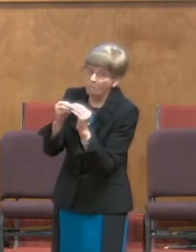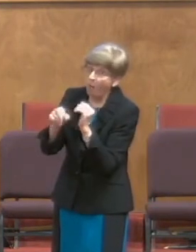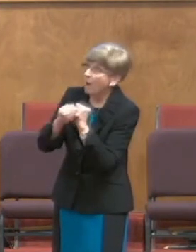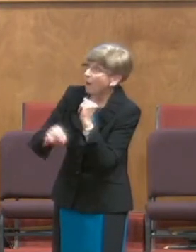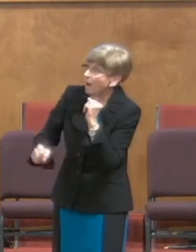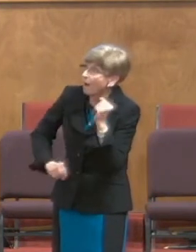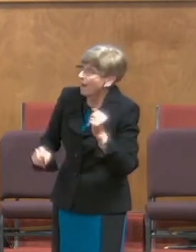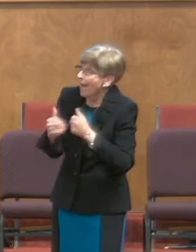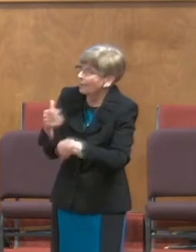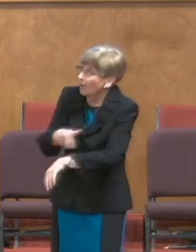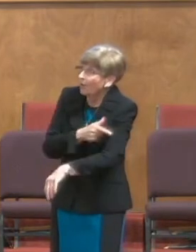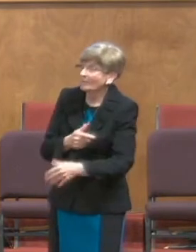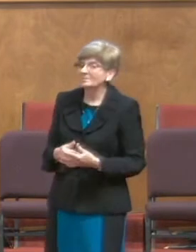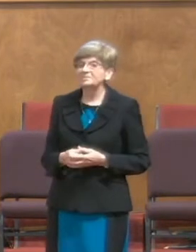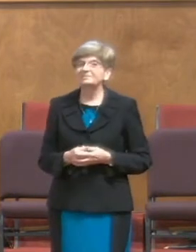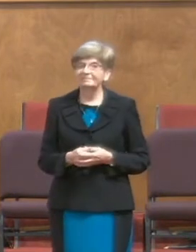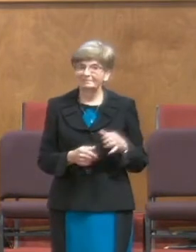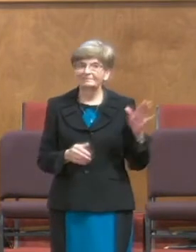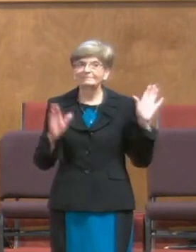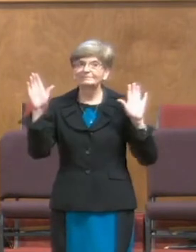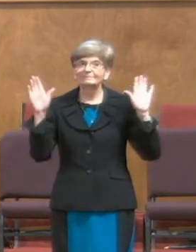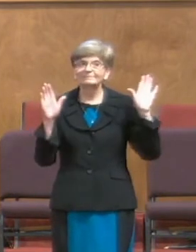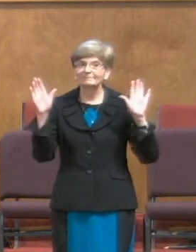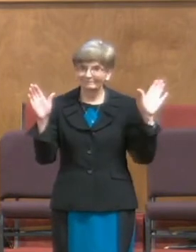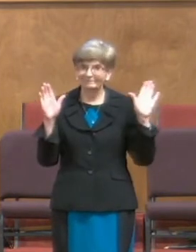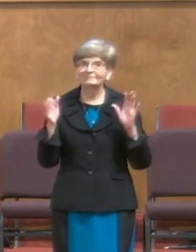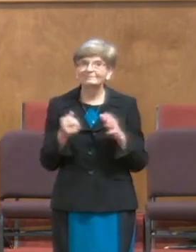long? You're in good company.